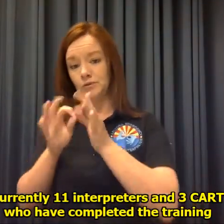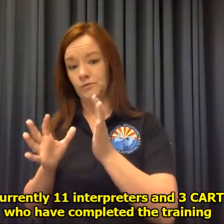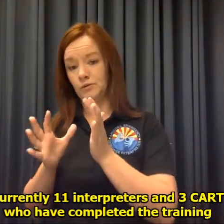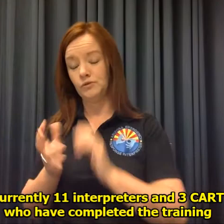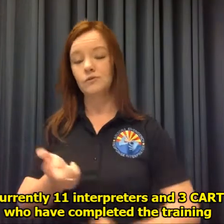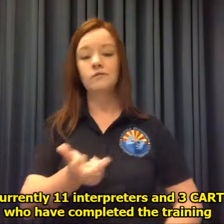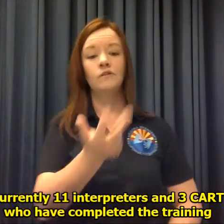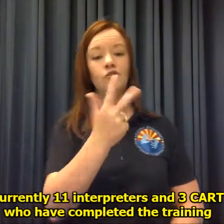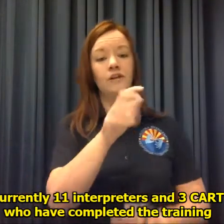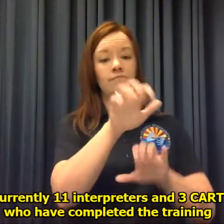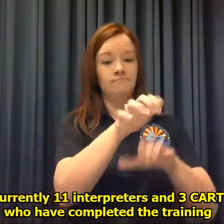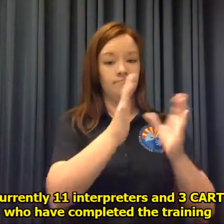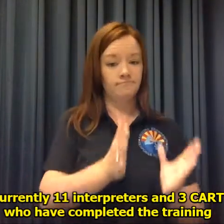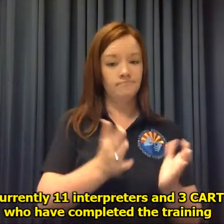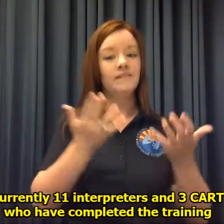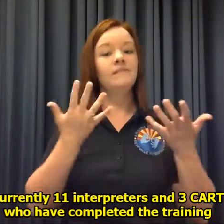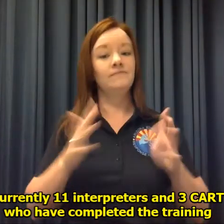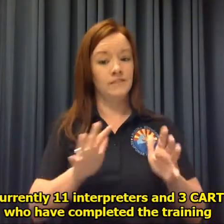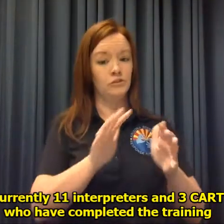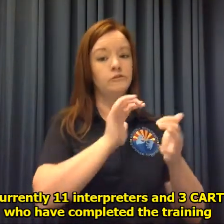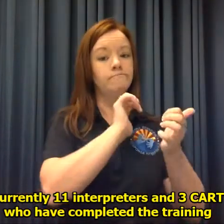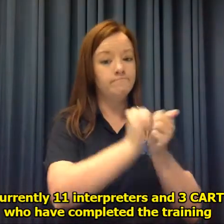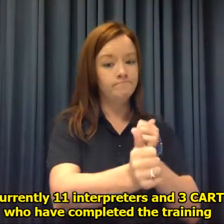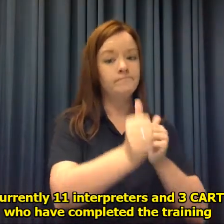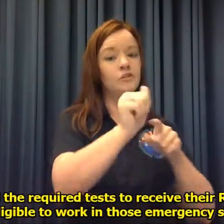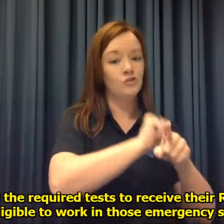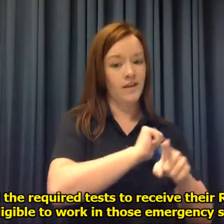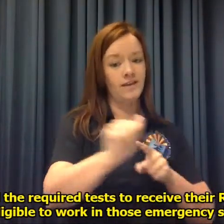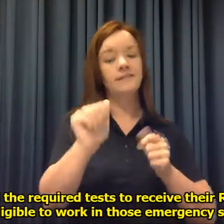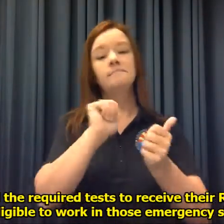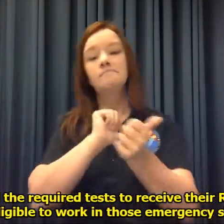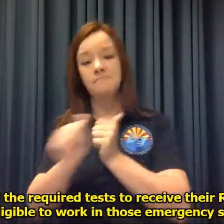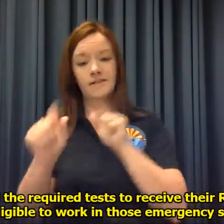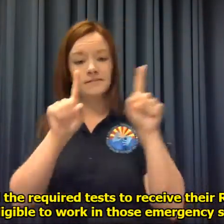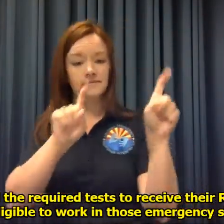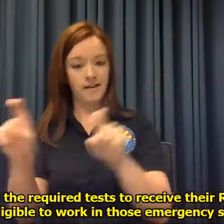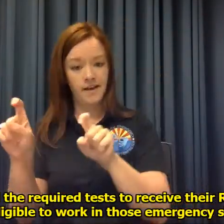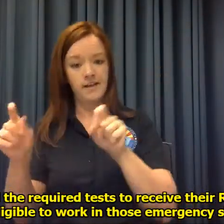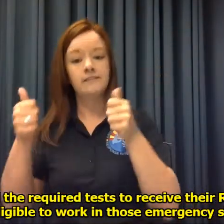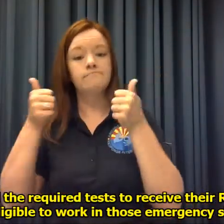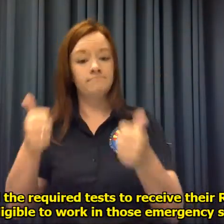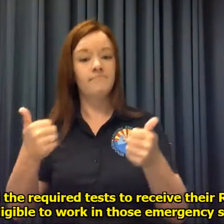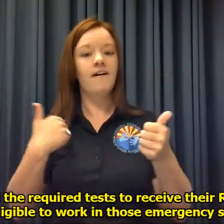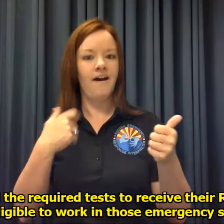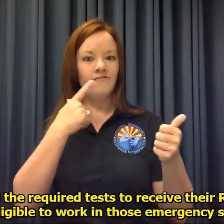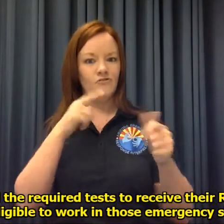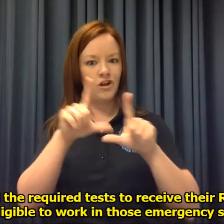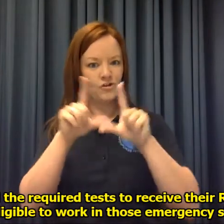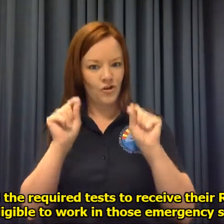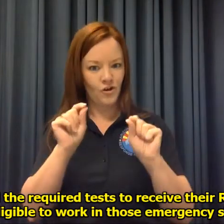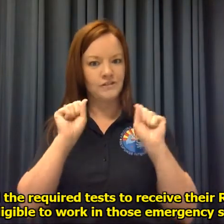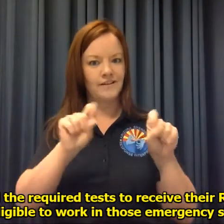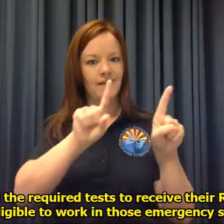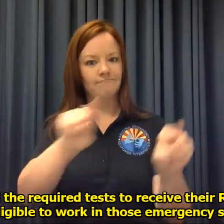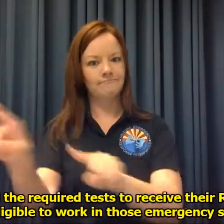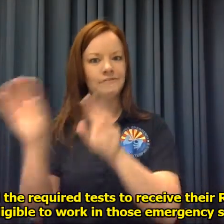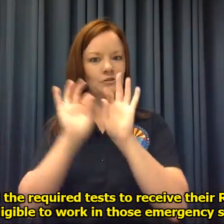11 interpreters and 3 CART providers who have completed the training and passed the required tests to receive their red cards. They are eligible to work in